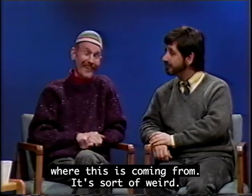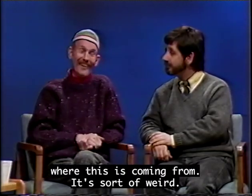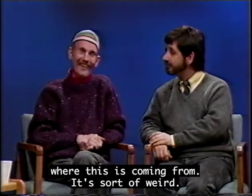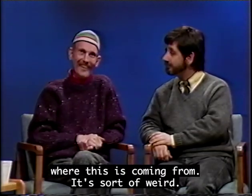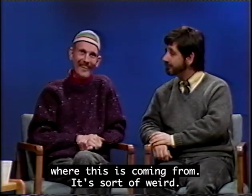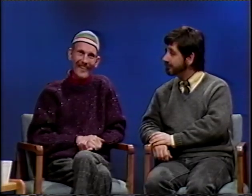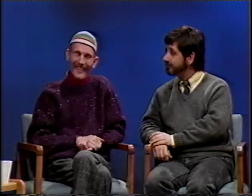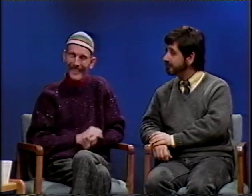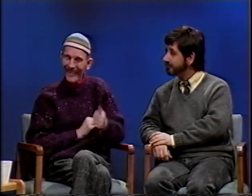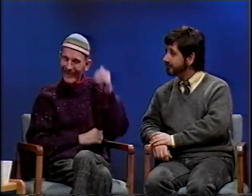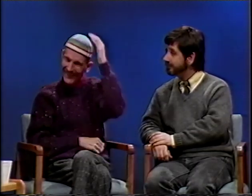weird.